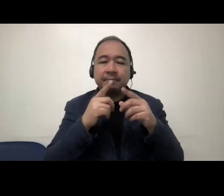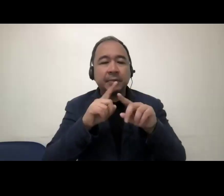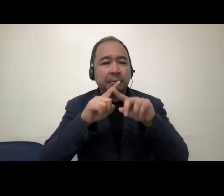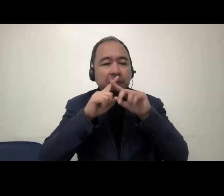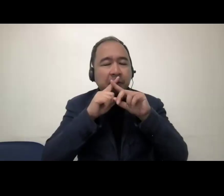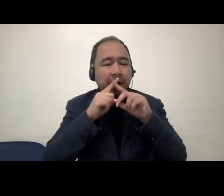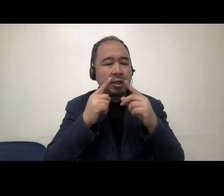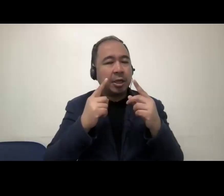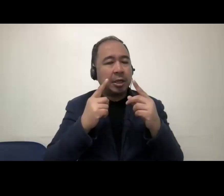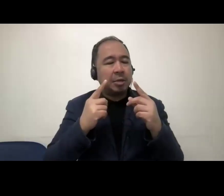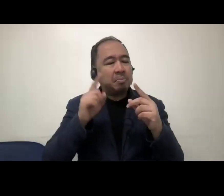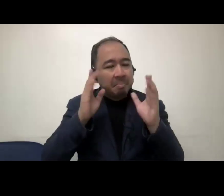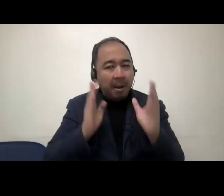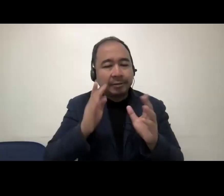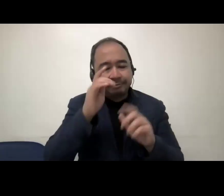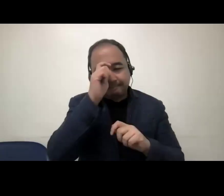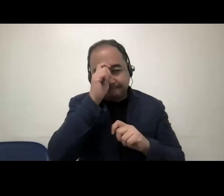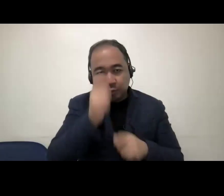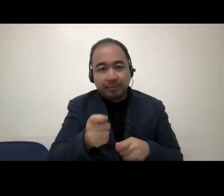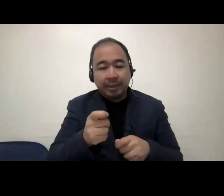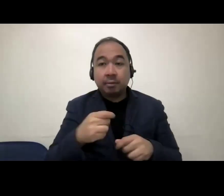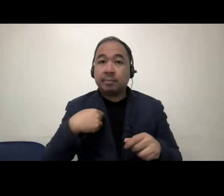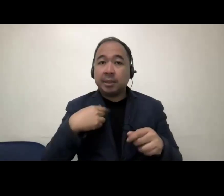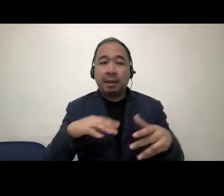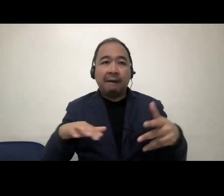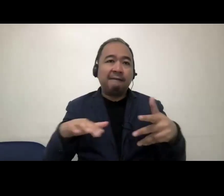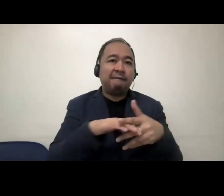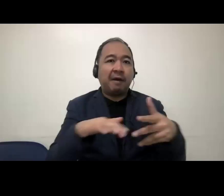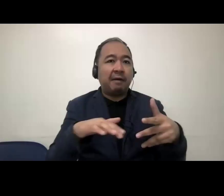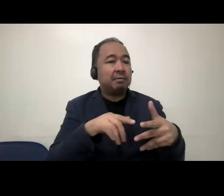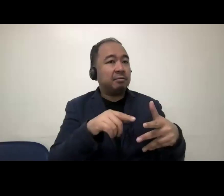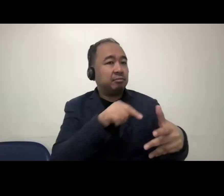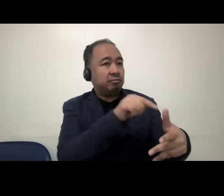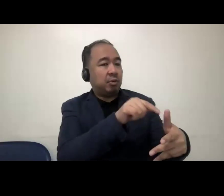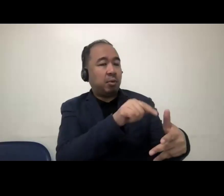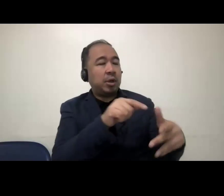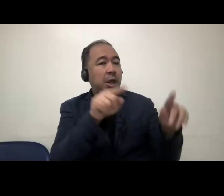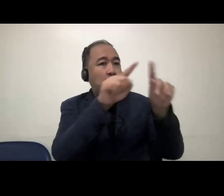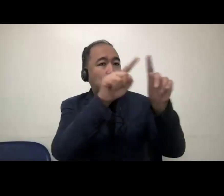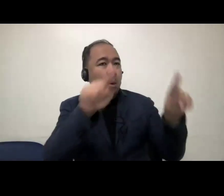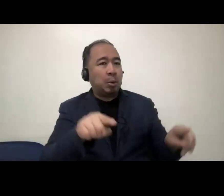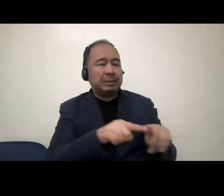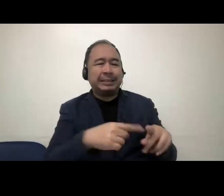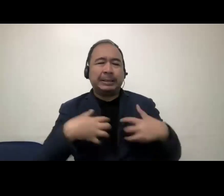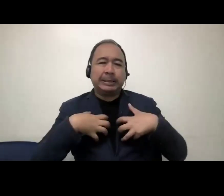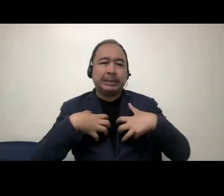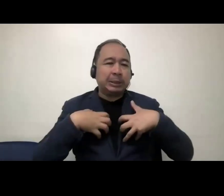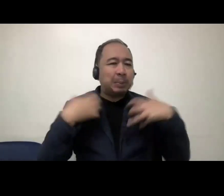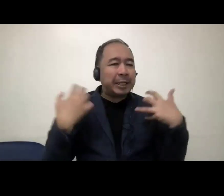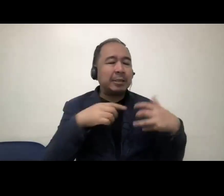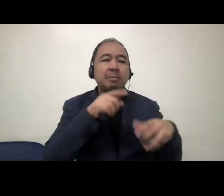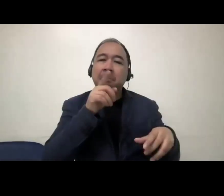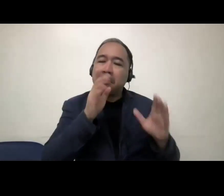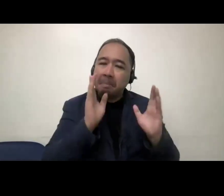because when they file complaint, the request is for maintaining the confidentiality. but then, we feel that that is